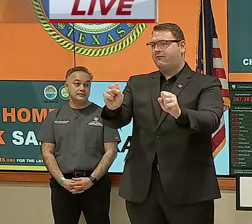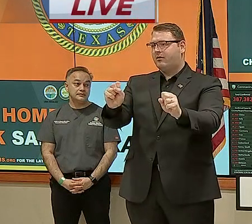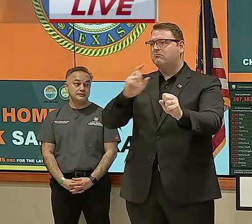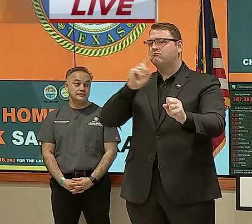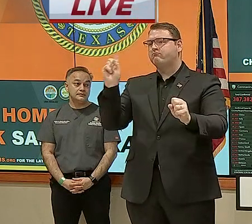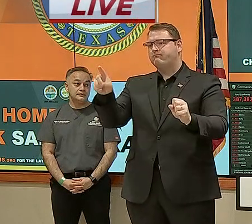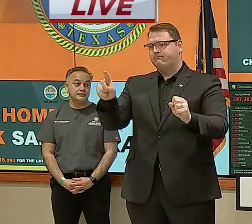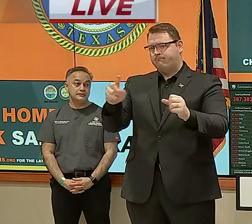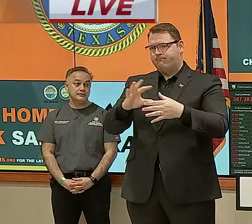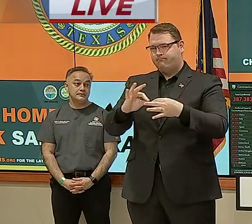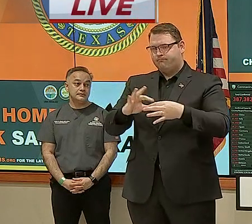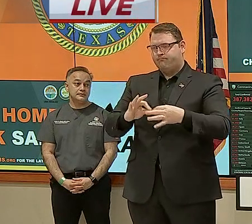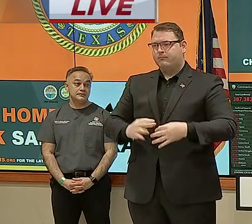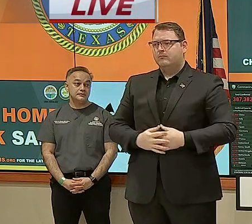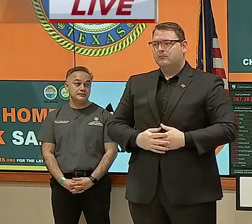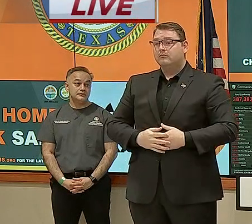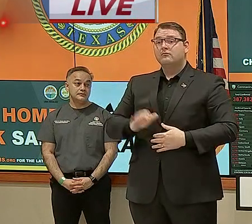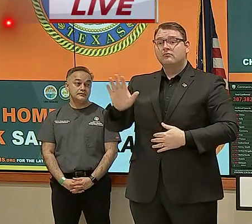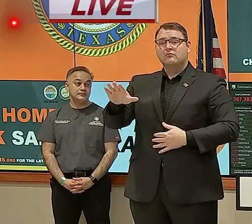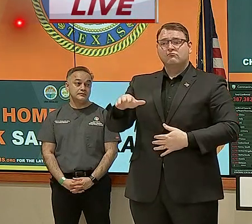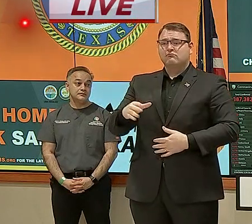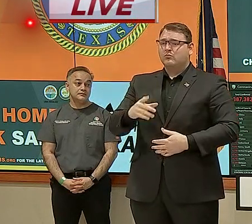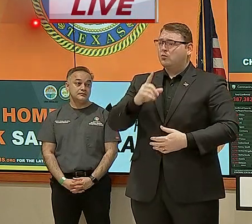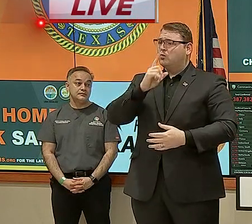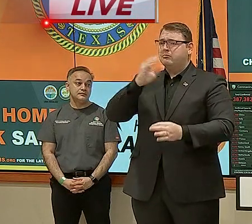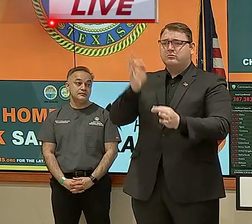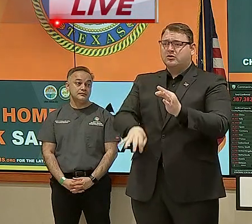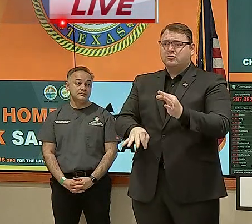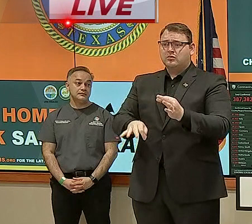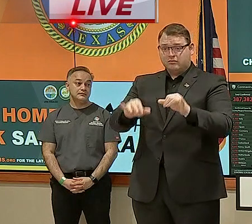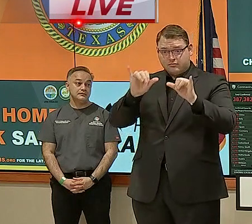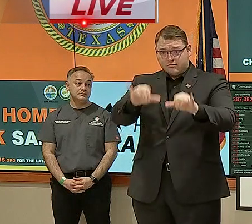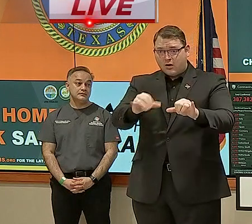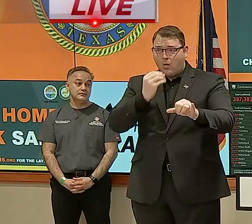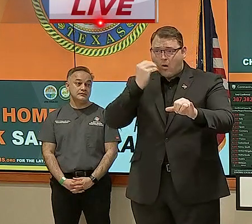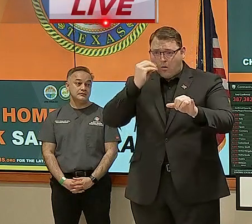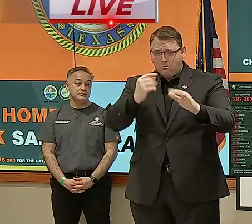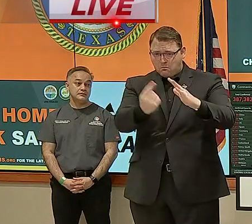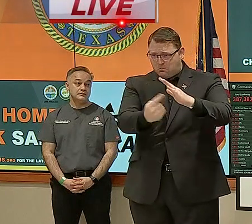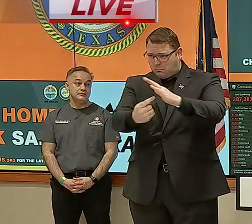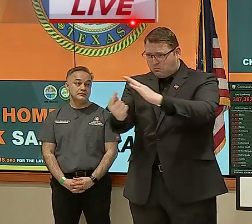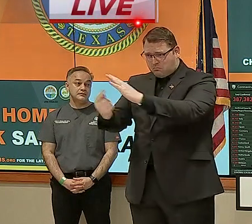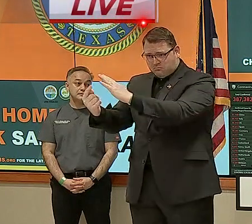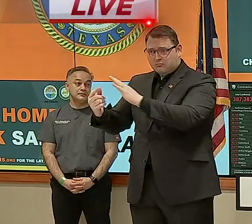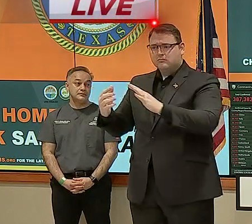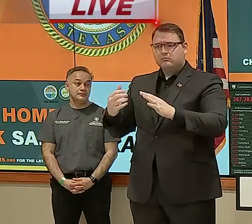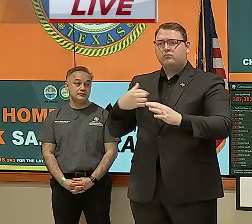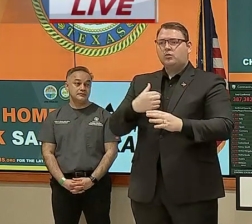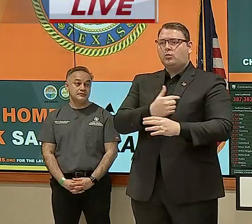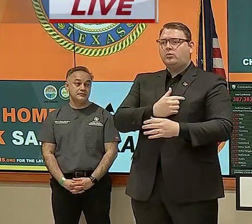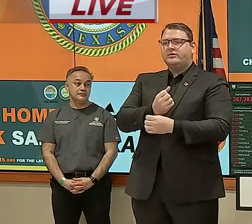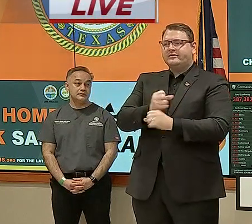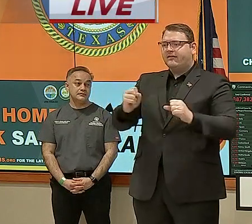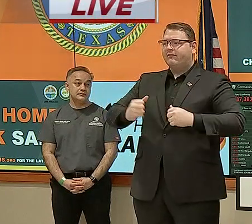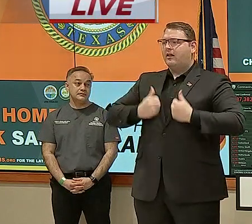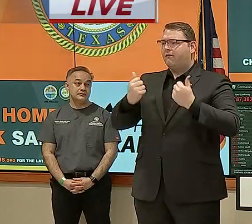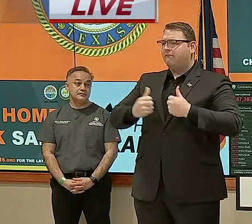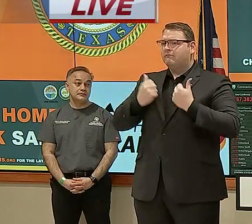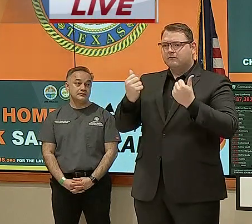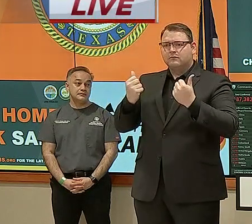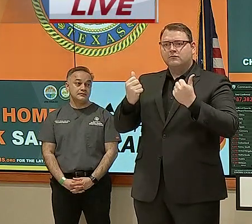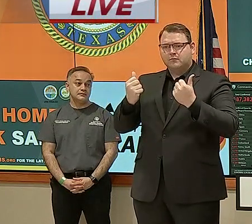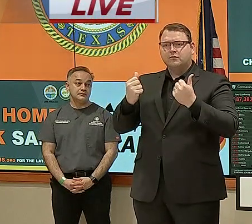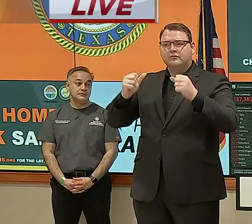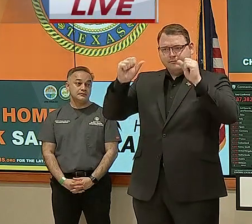simple model. By staying home, we are saving lives, we are flattening the curve of the virus, and we're making sure that we're not overwhelming